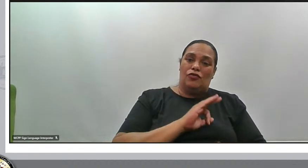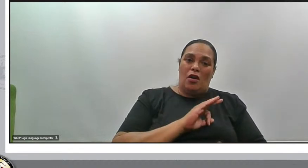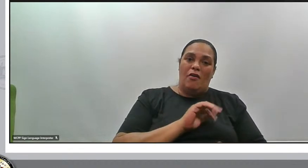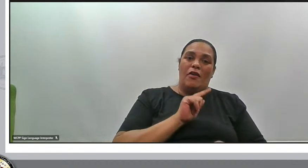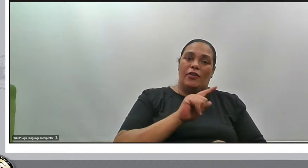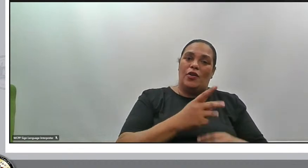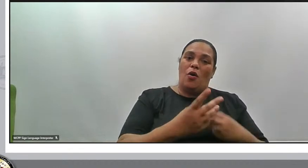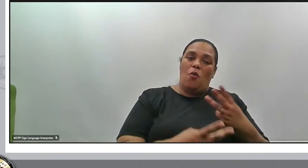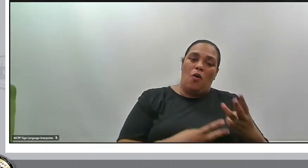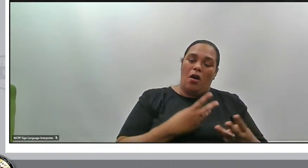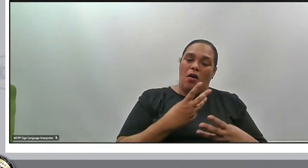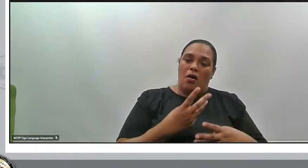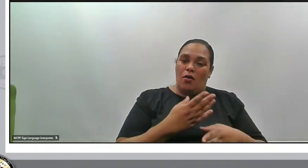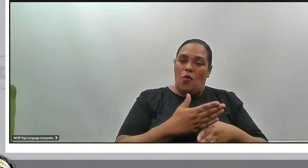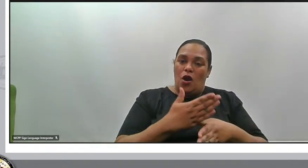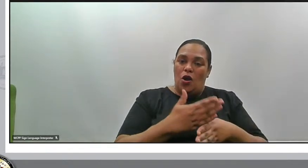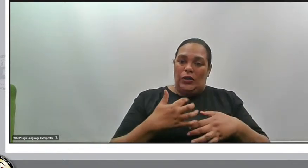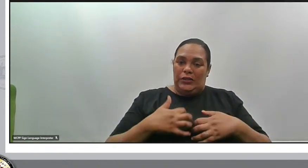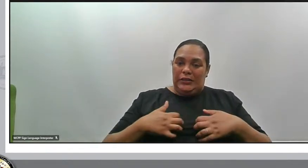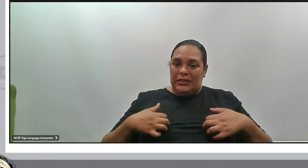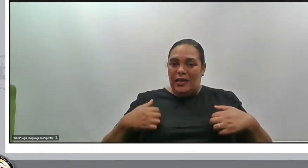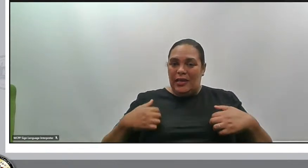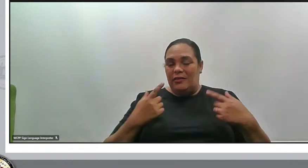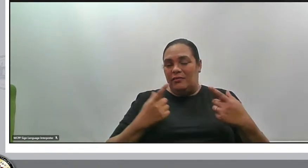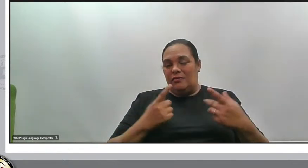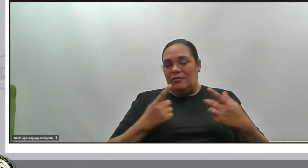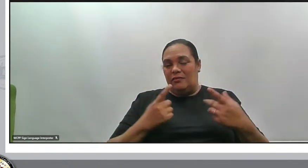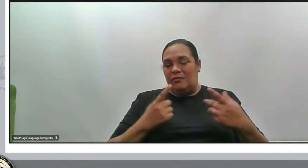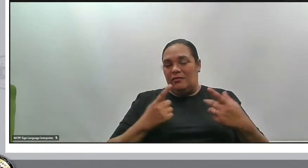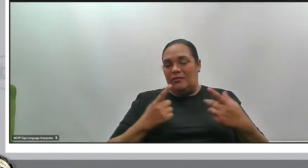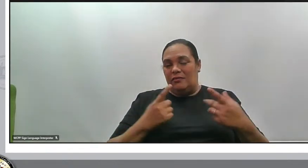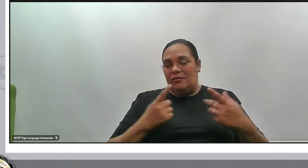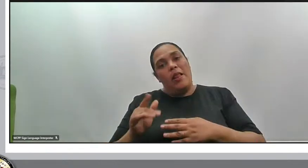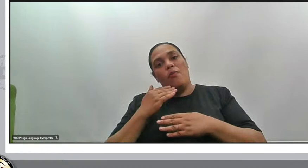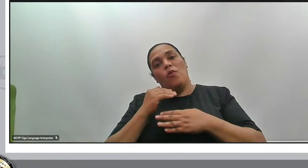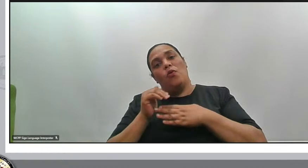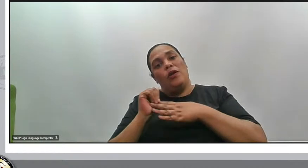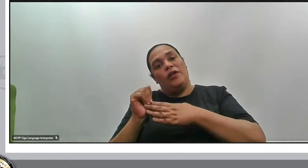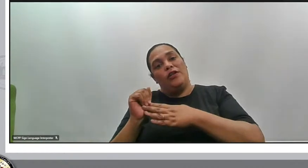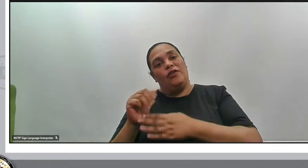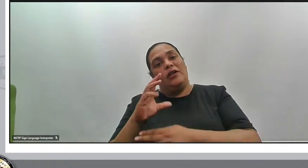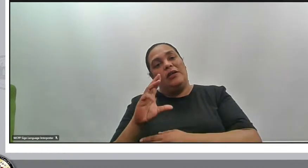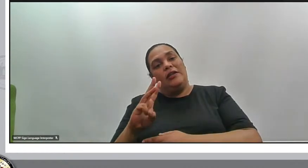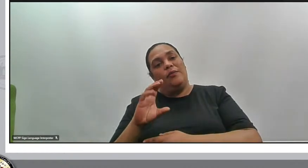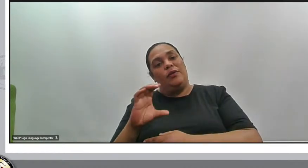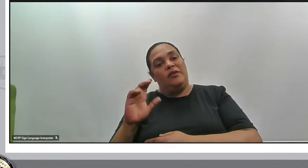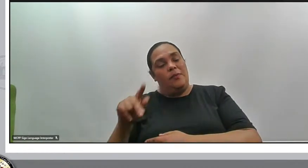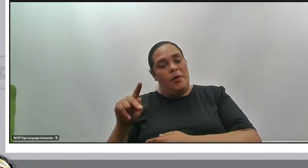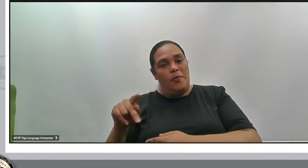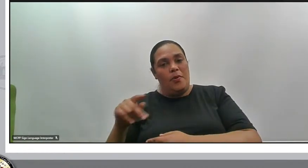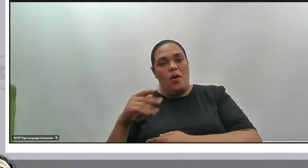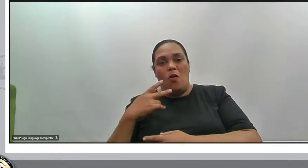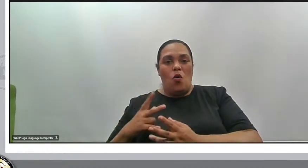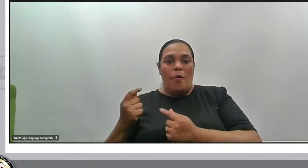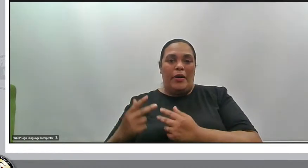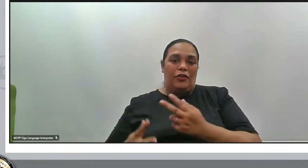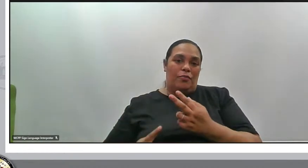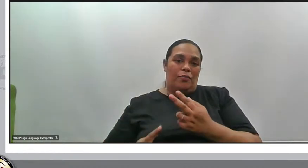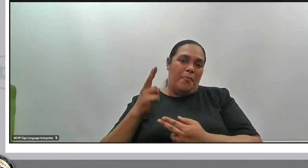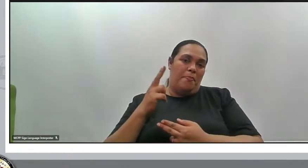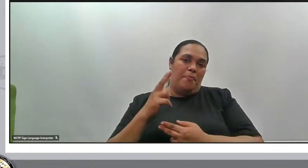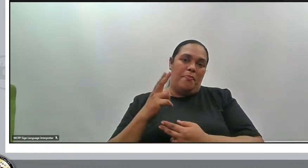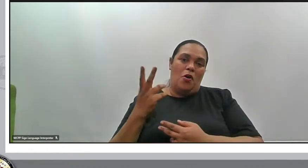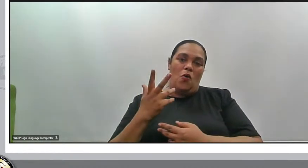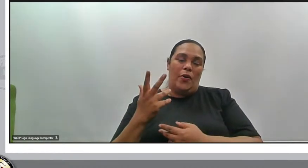are working under strenuous circumstances. We are blaming the leadership of WCPP, who cut budgets where it